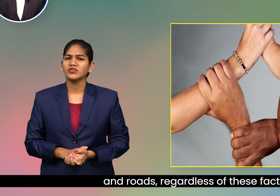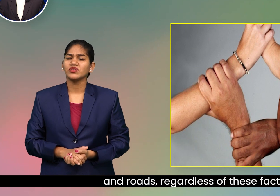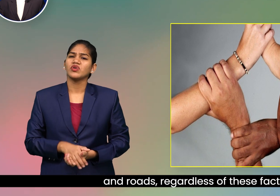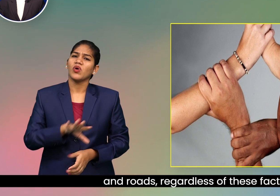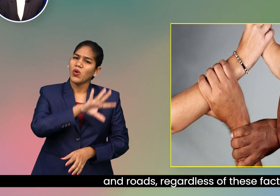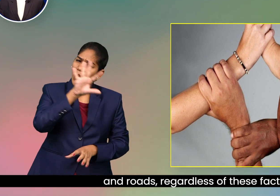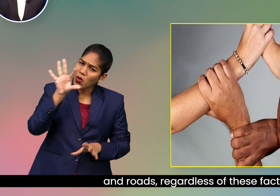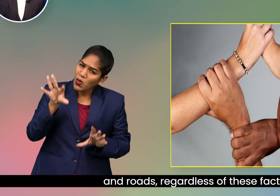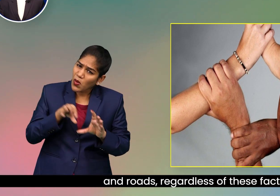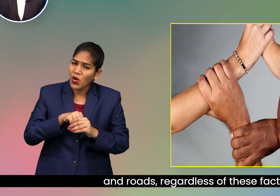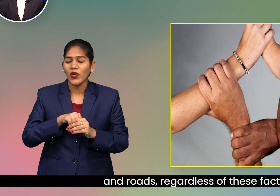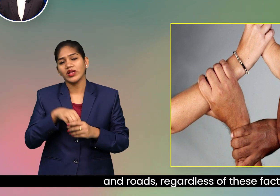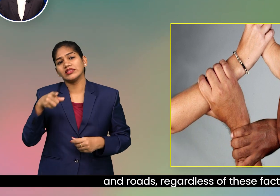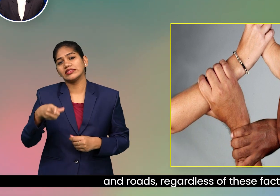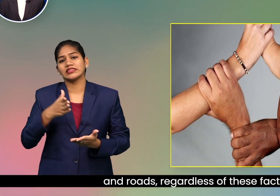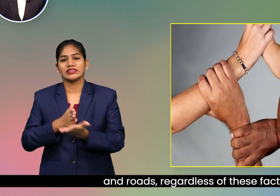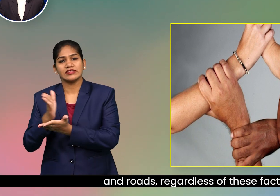regardless of these factors.